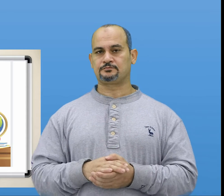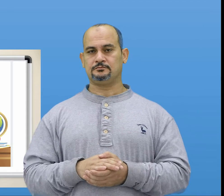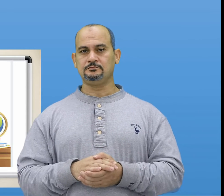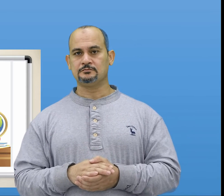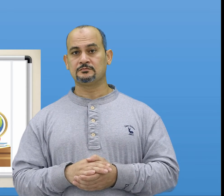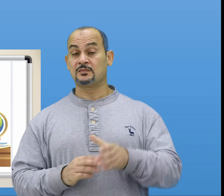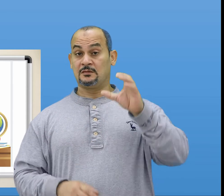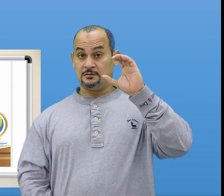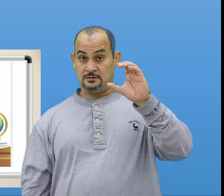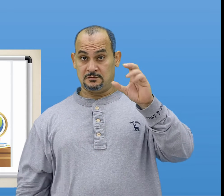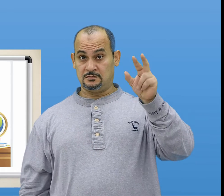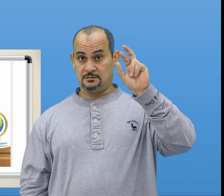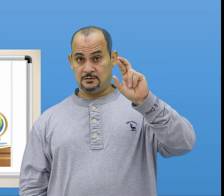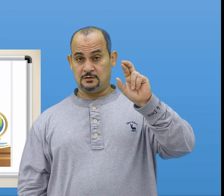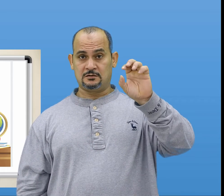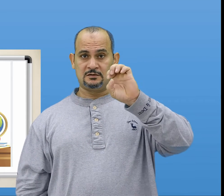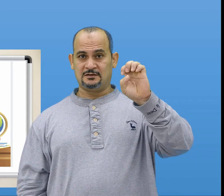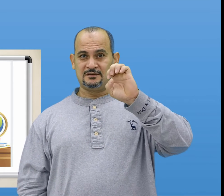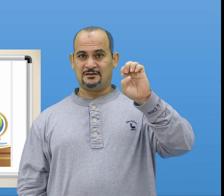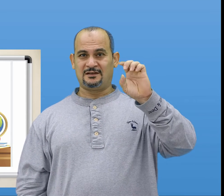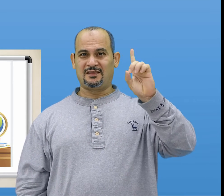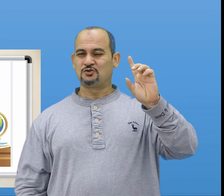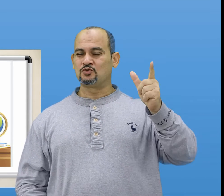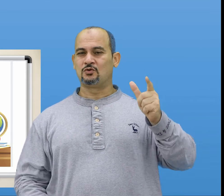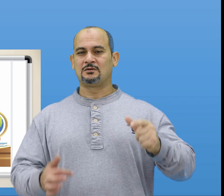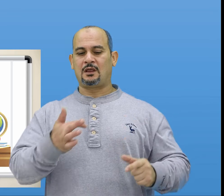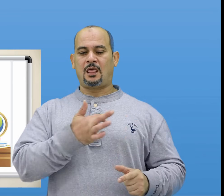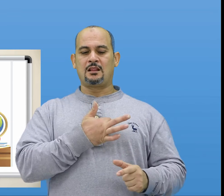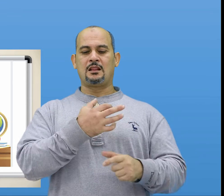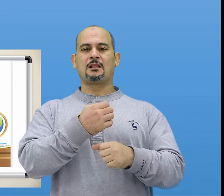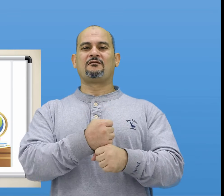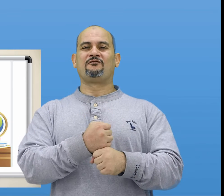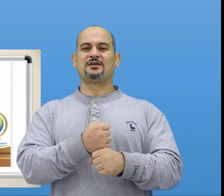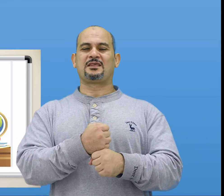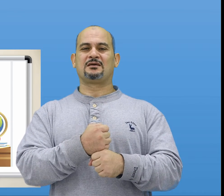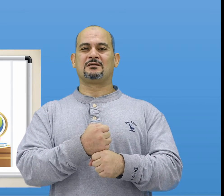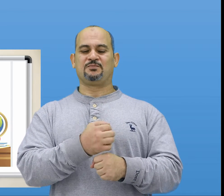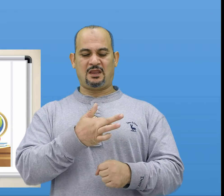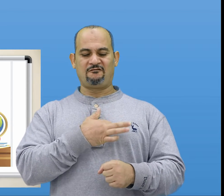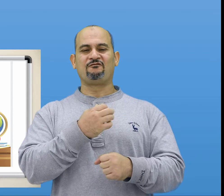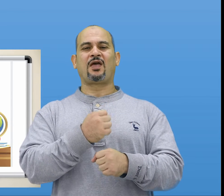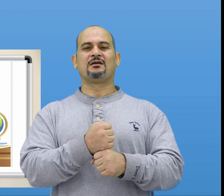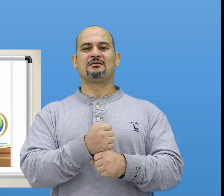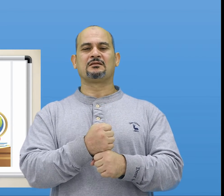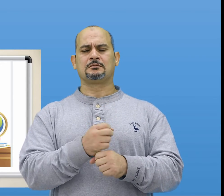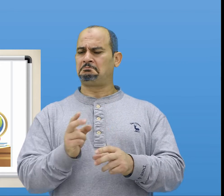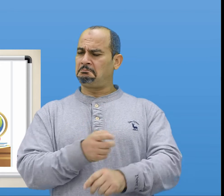in Kuwait, and we have it. We've been through these type of traffics before, so what it is? So we want to know, what is